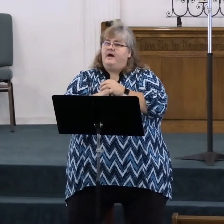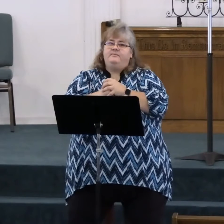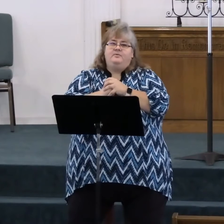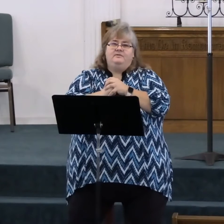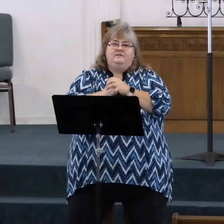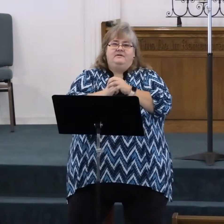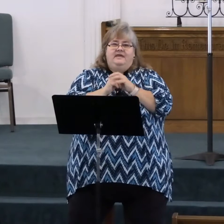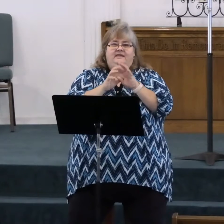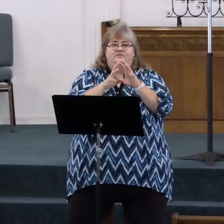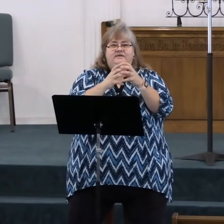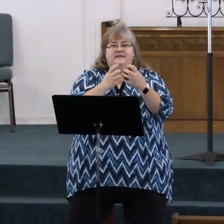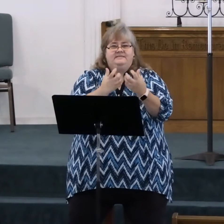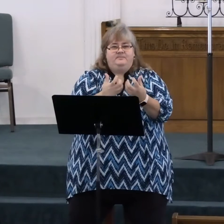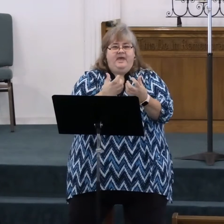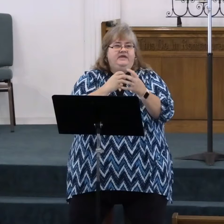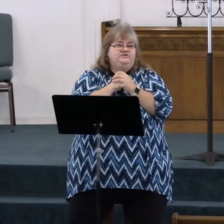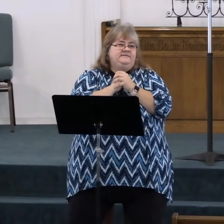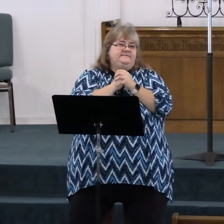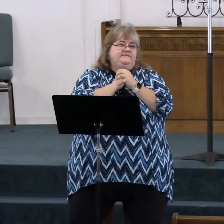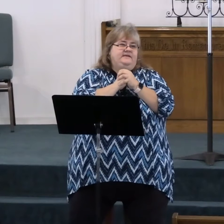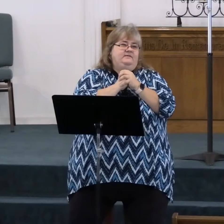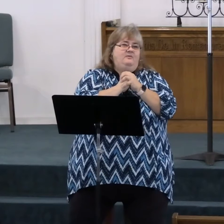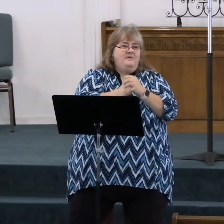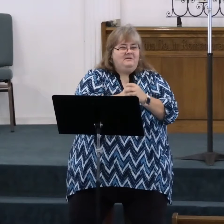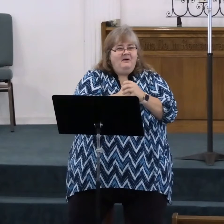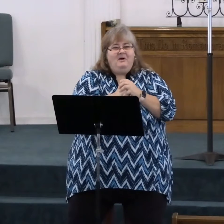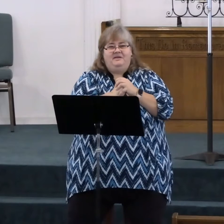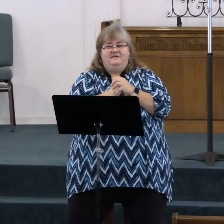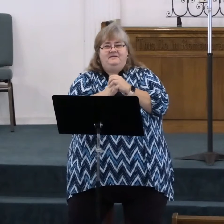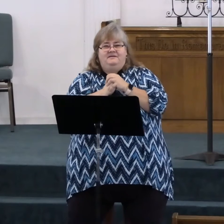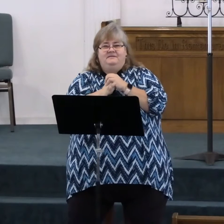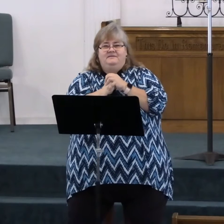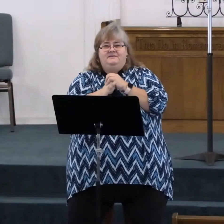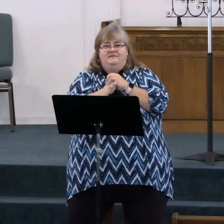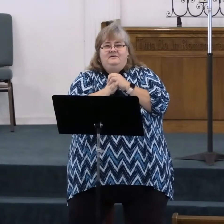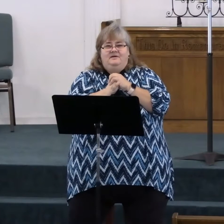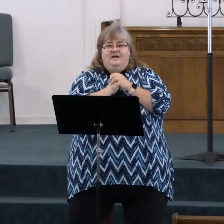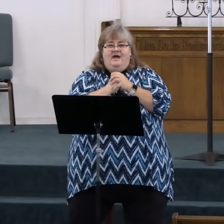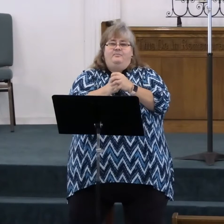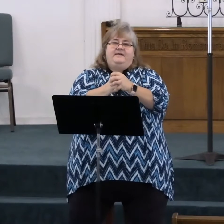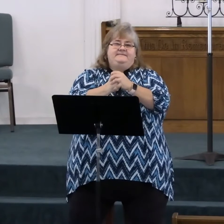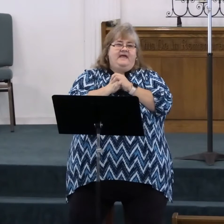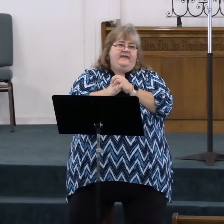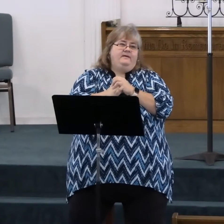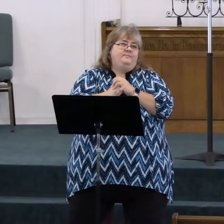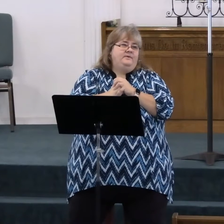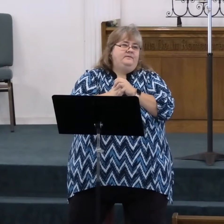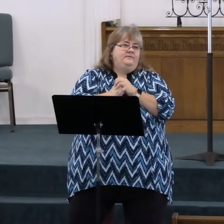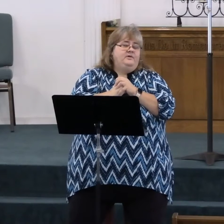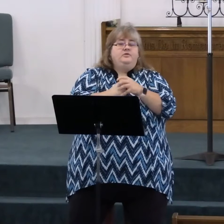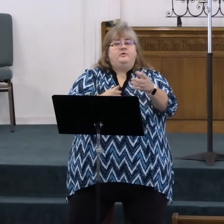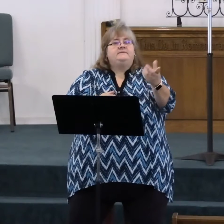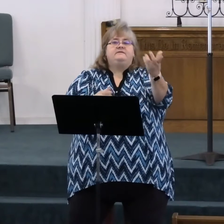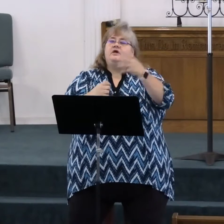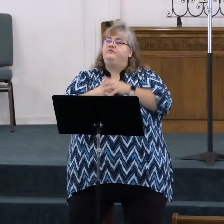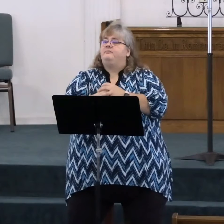Bible and looking at the pages and thinking, oh, my God, how blessed I am. There was another